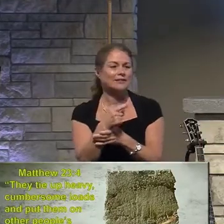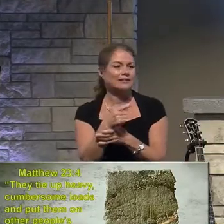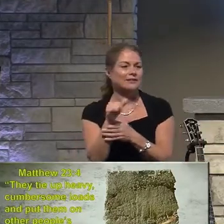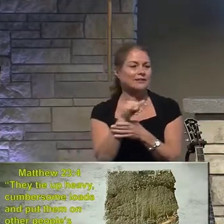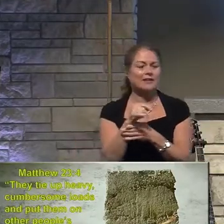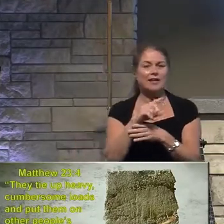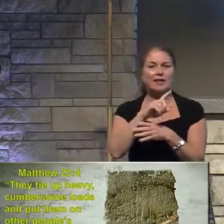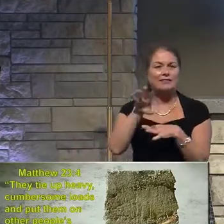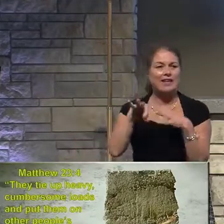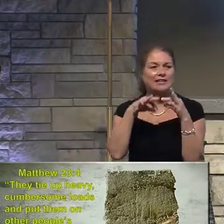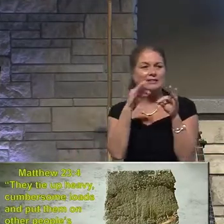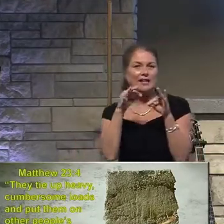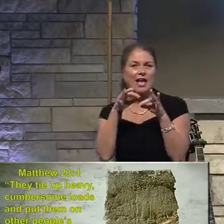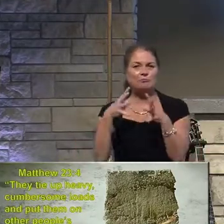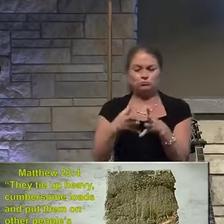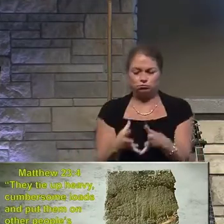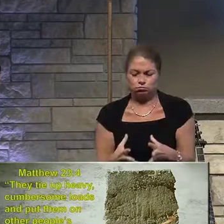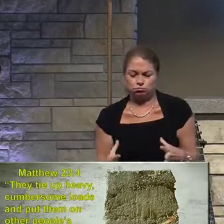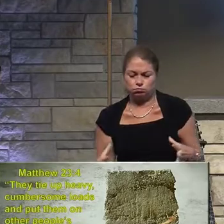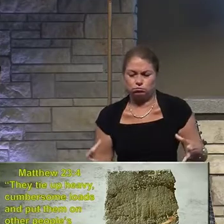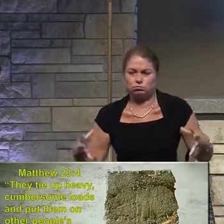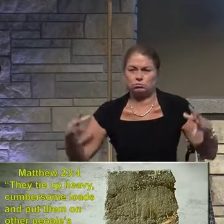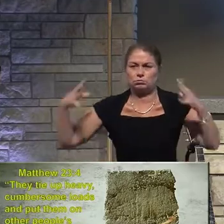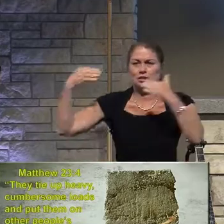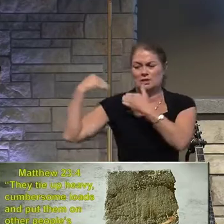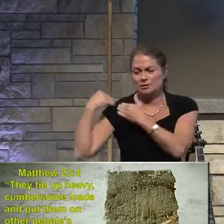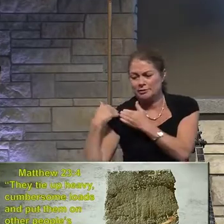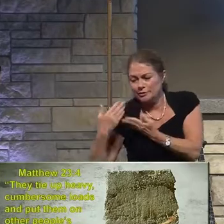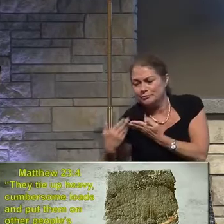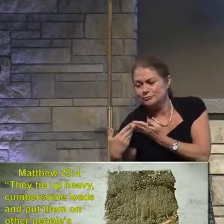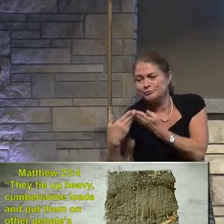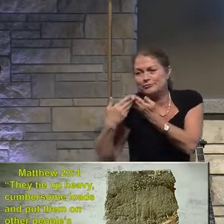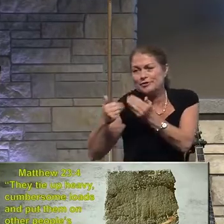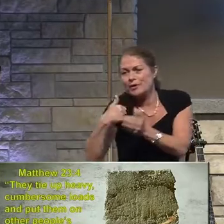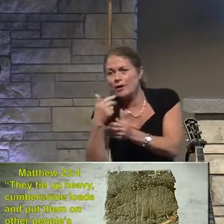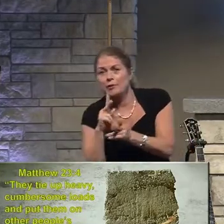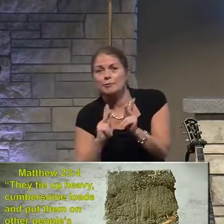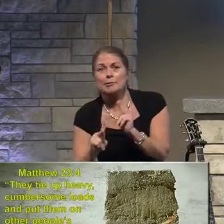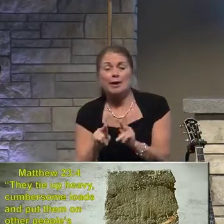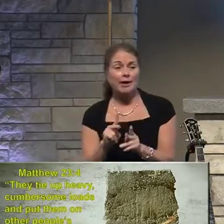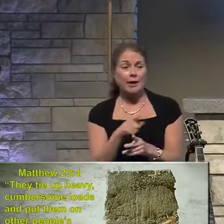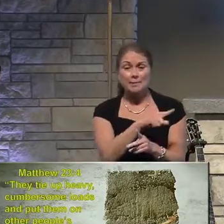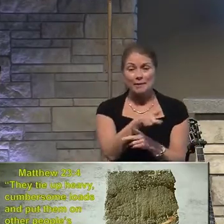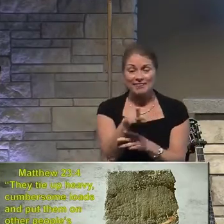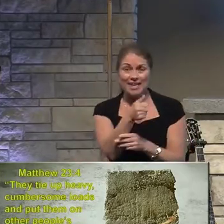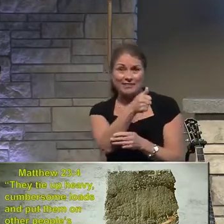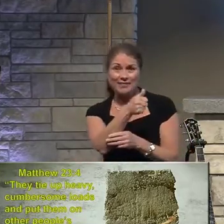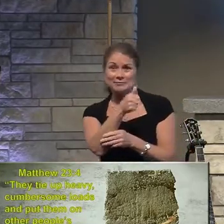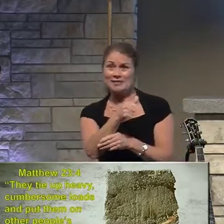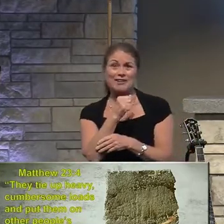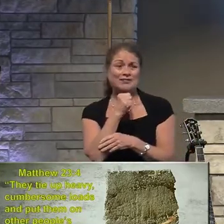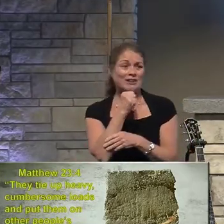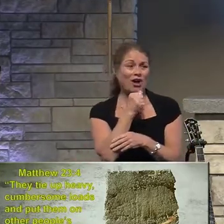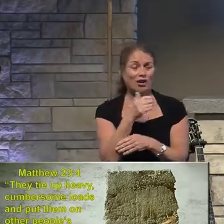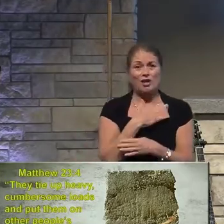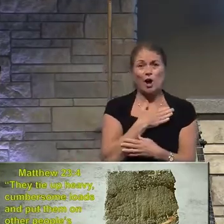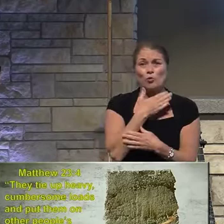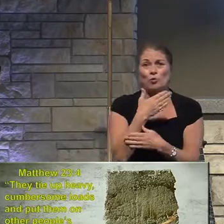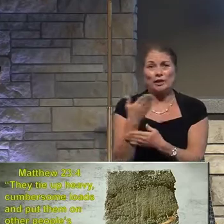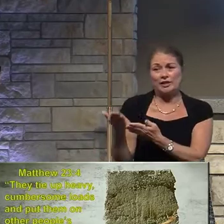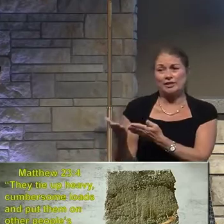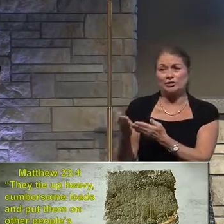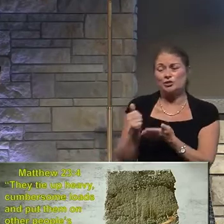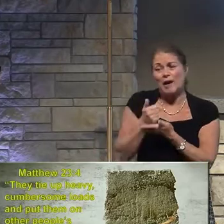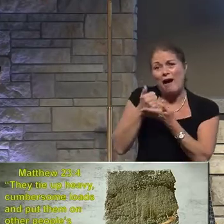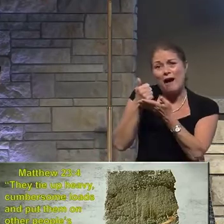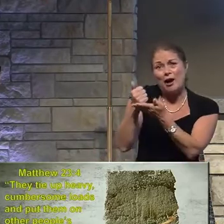heavy, cumbersome loads and put them on other people's shoulders, but they themselves are not willing to lift a